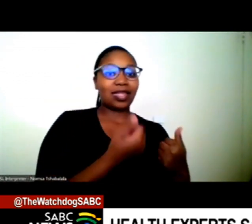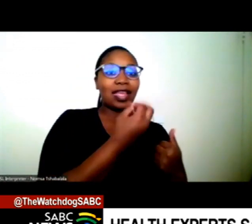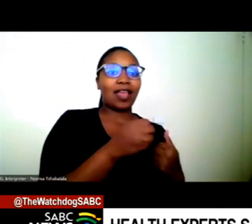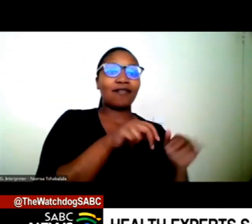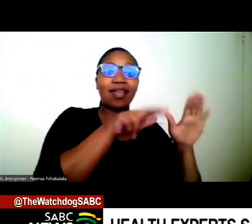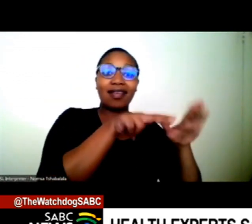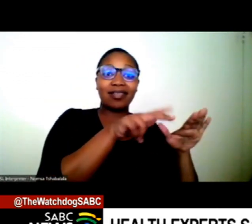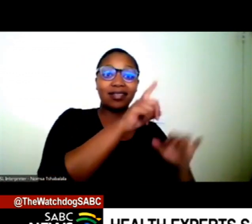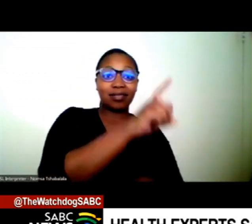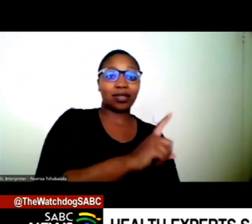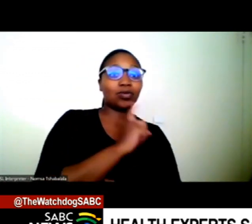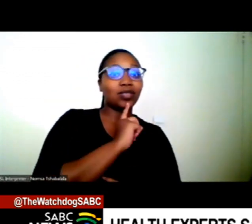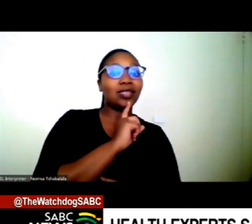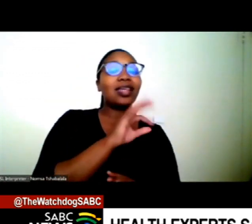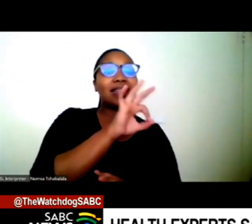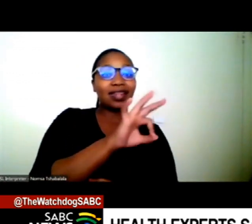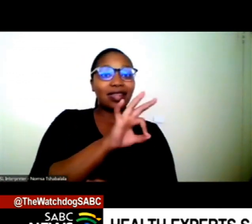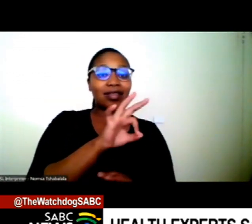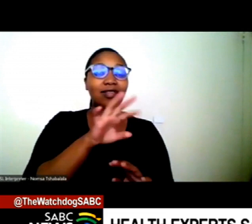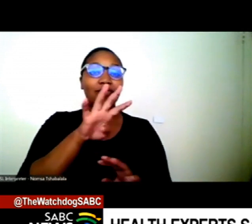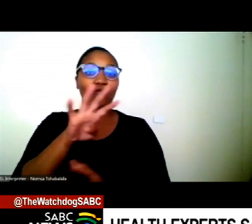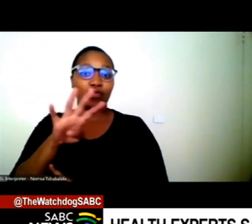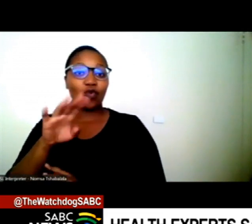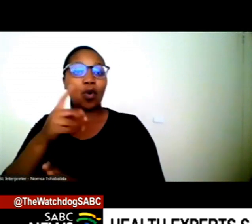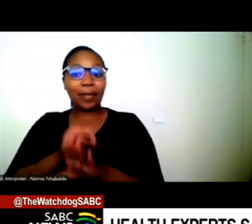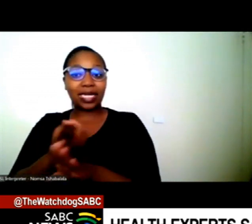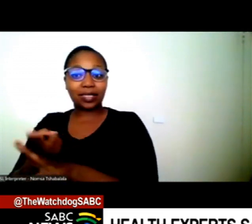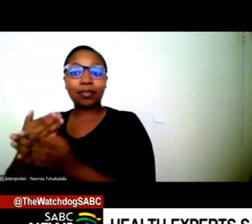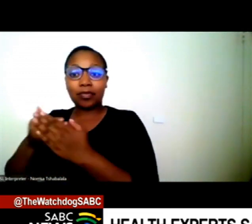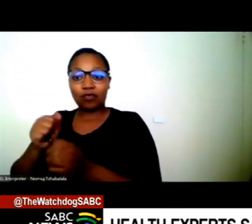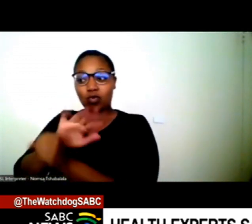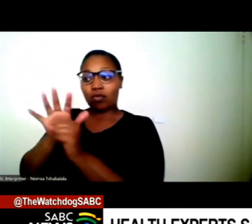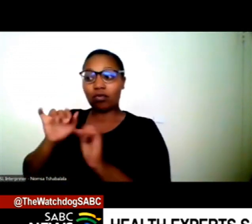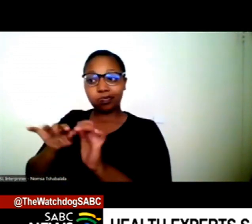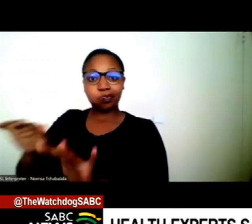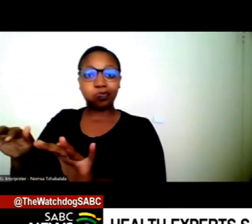18,344 beds prior to COVID. But this number of